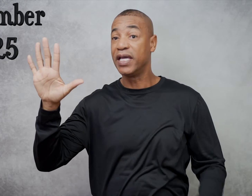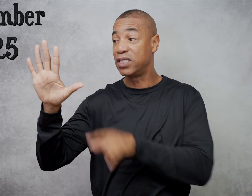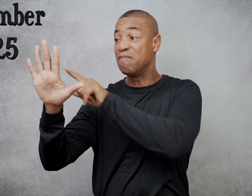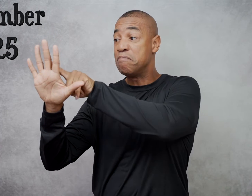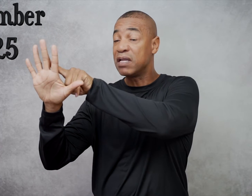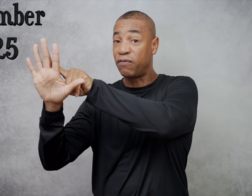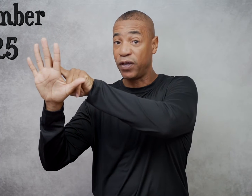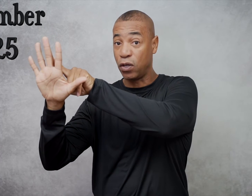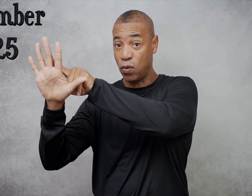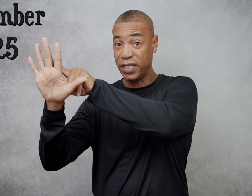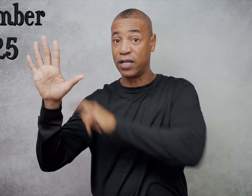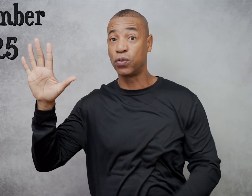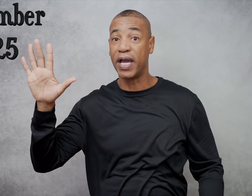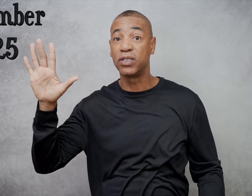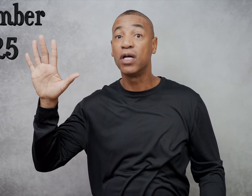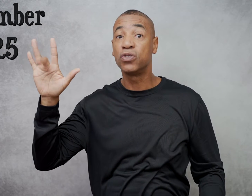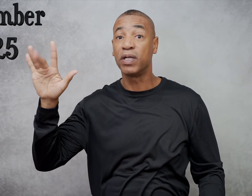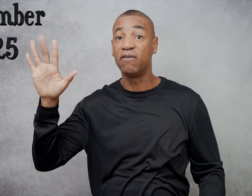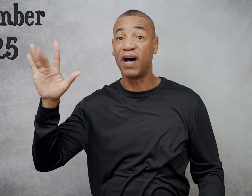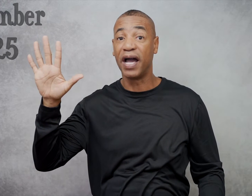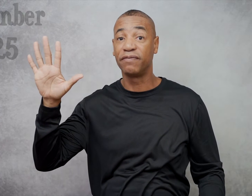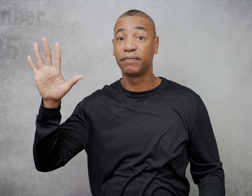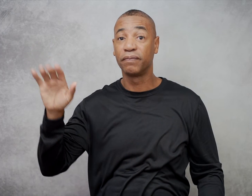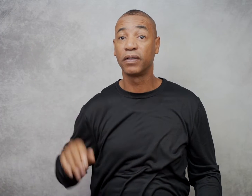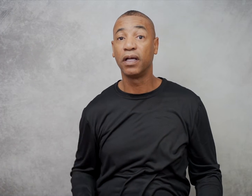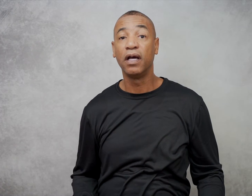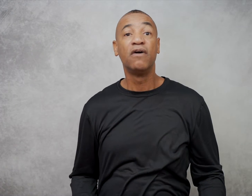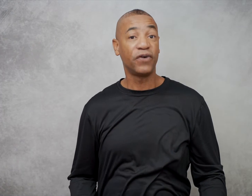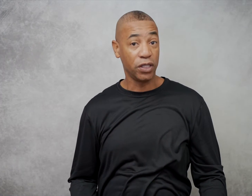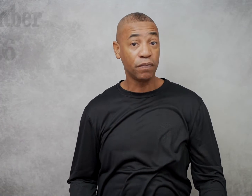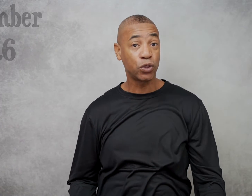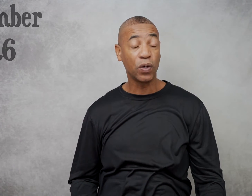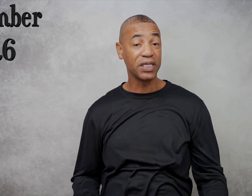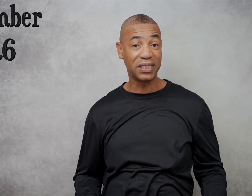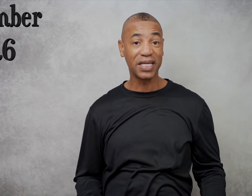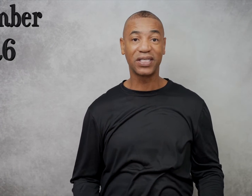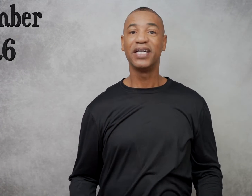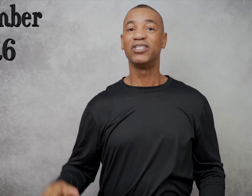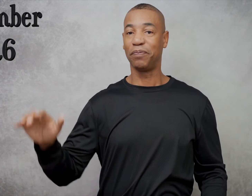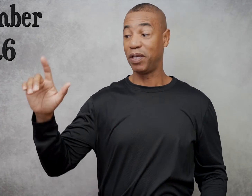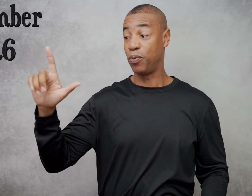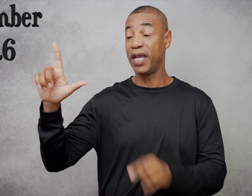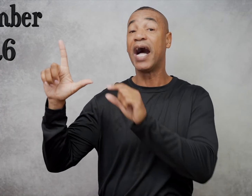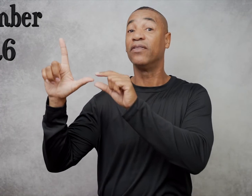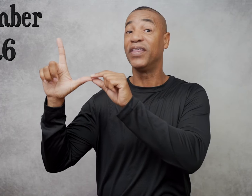the middle finger going down twice, 25. For the numbers 26, simply bring out the